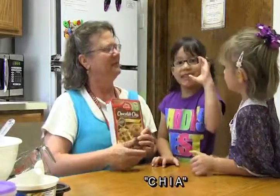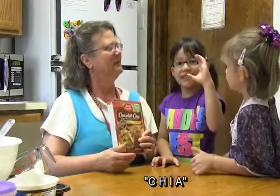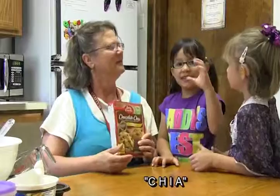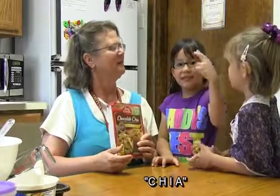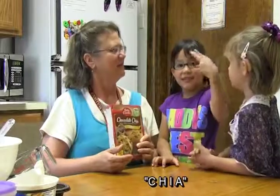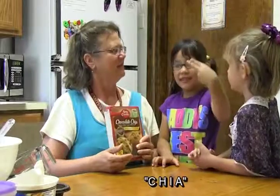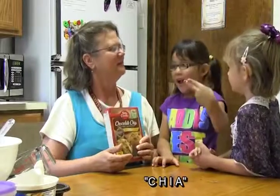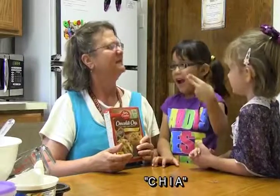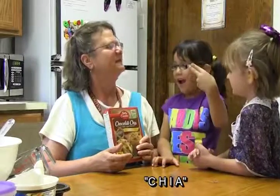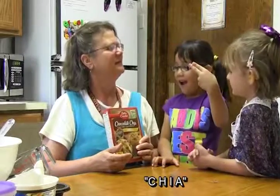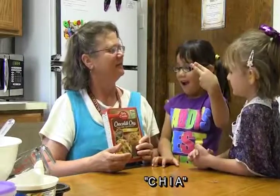C-H-I-A.